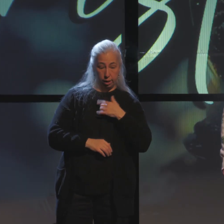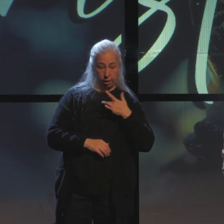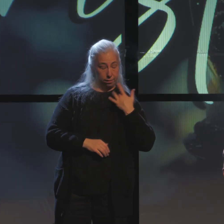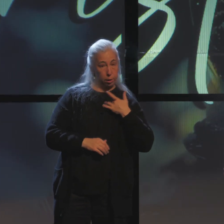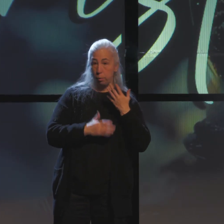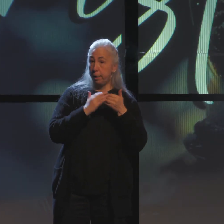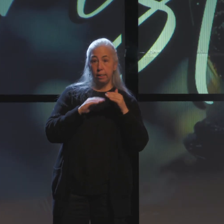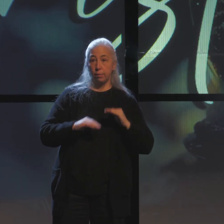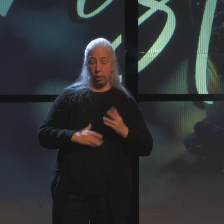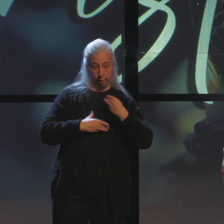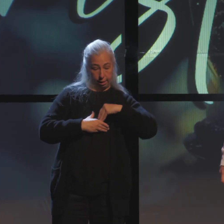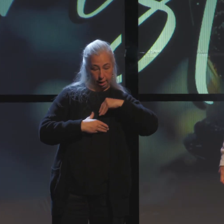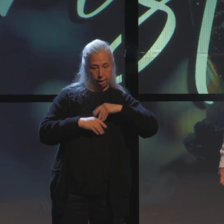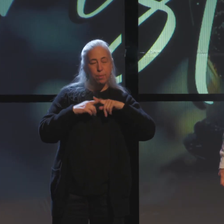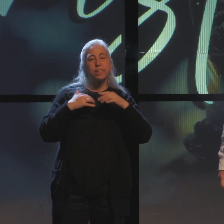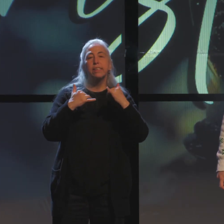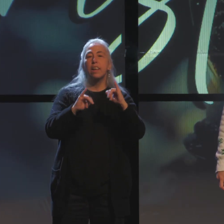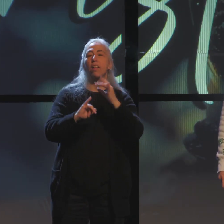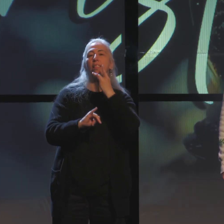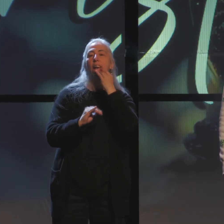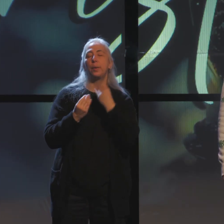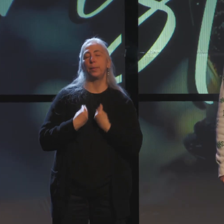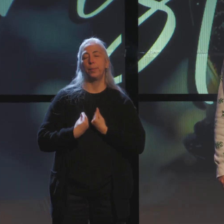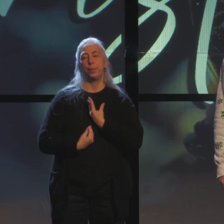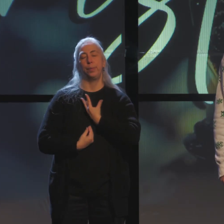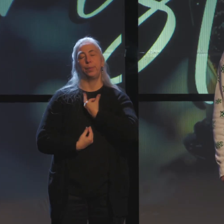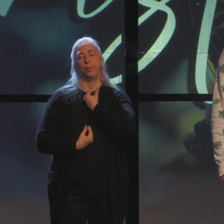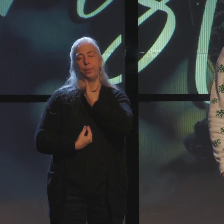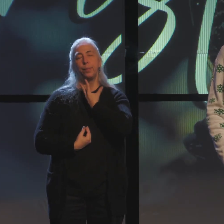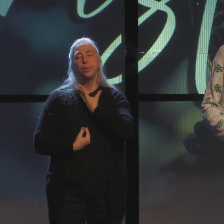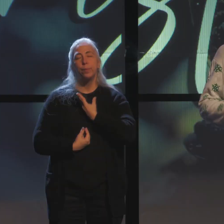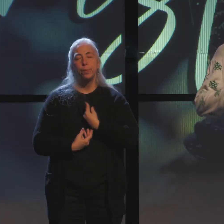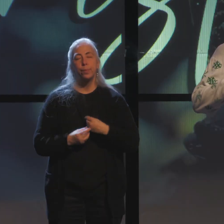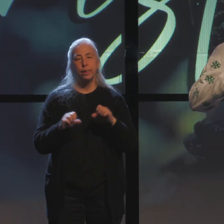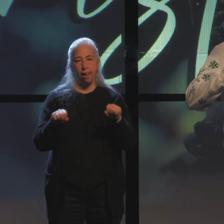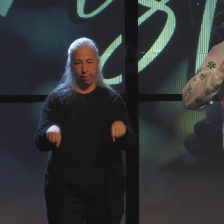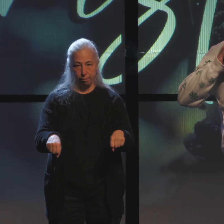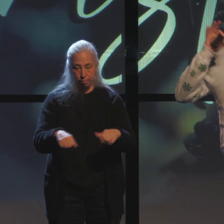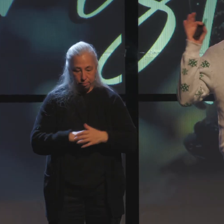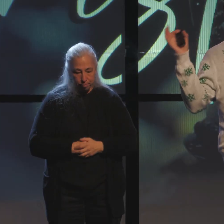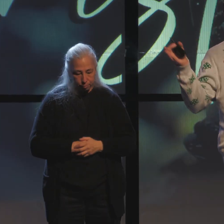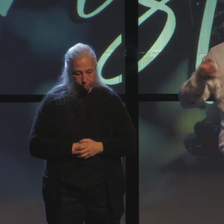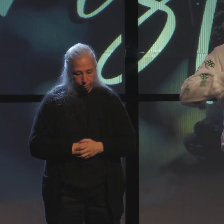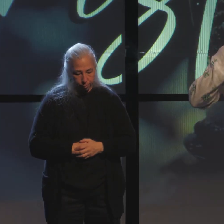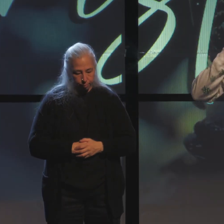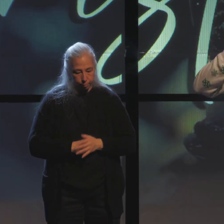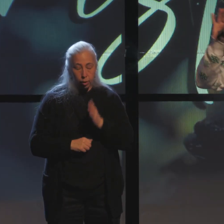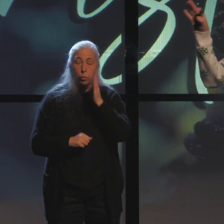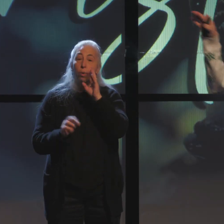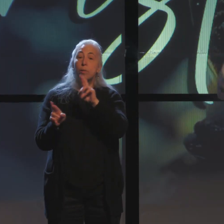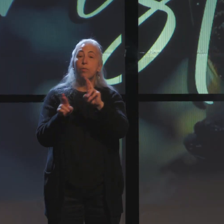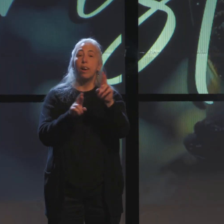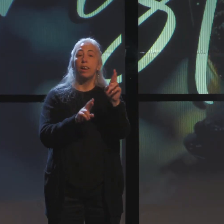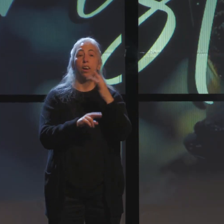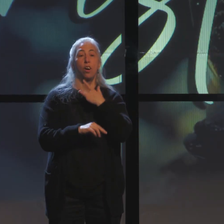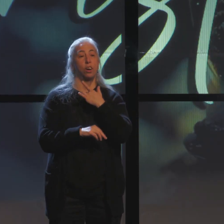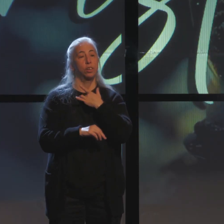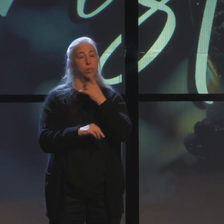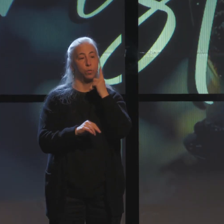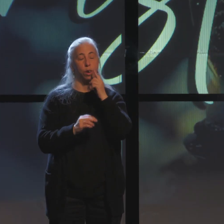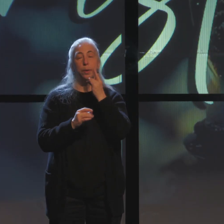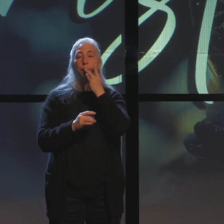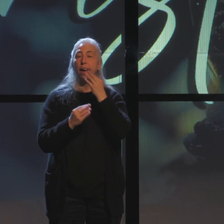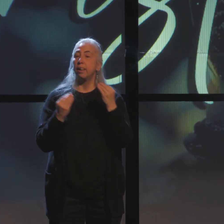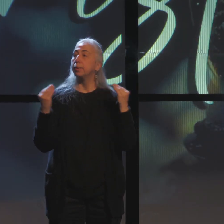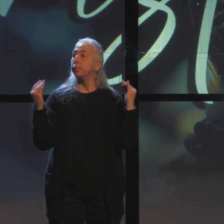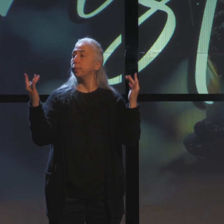peaceful, that light still can burn. And so, we're going to prepare our hearts to go light these candles.